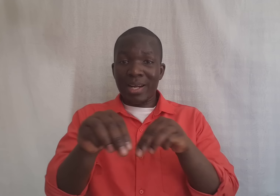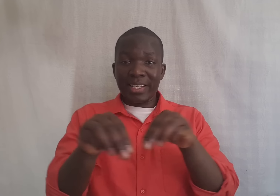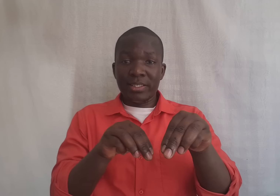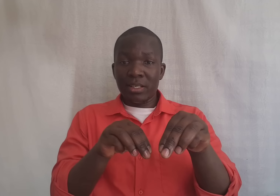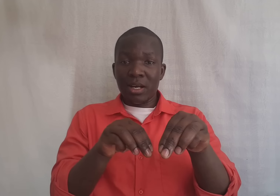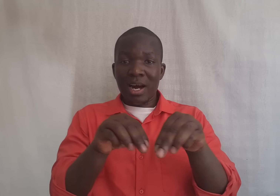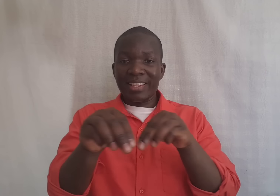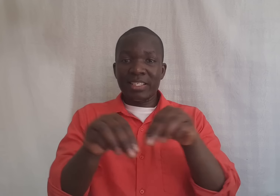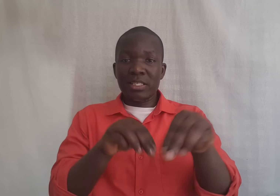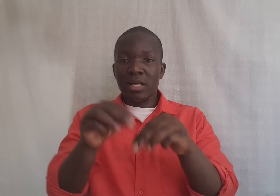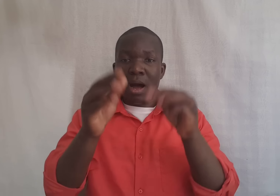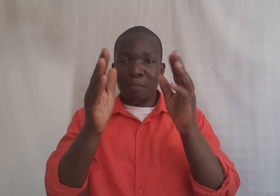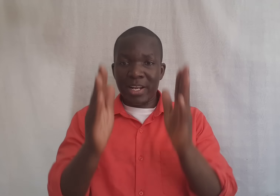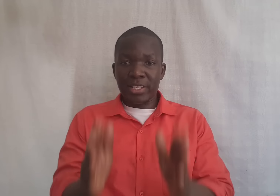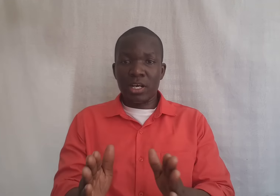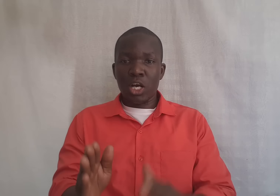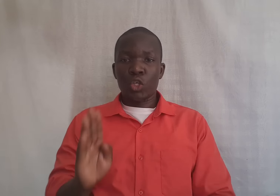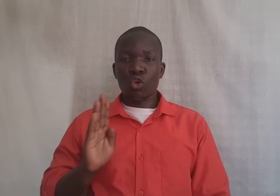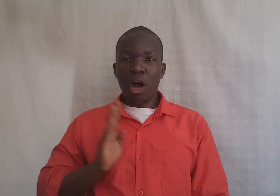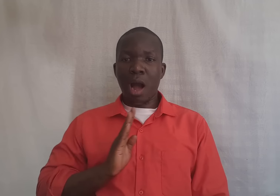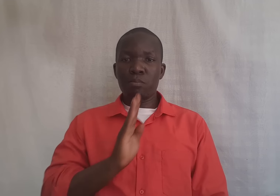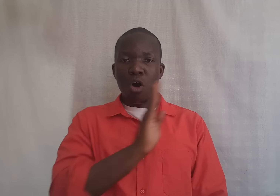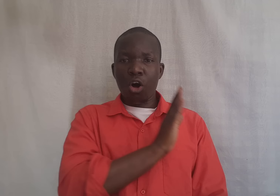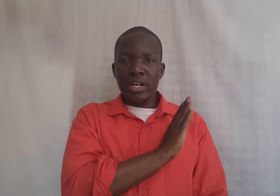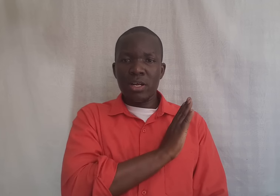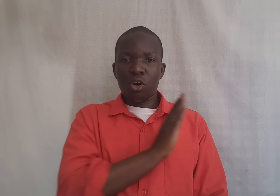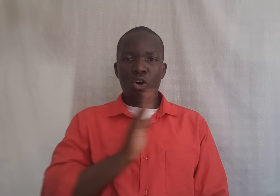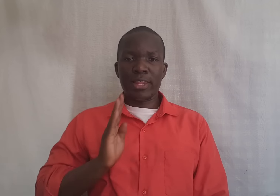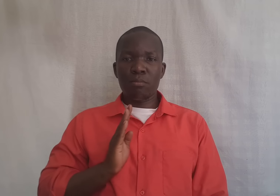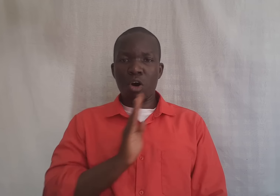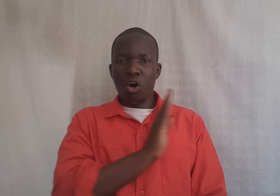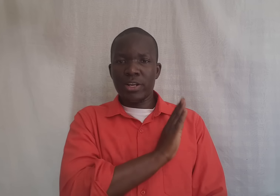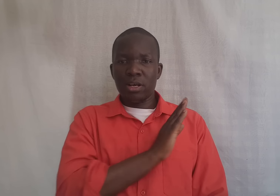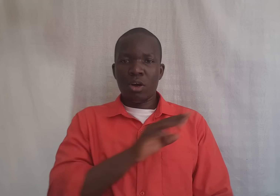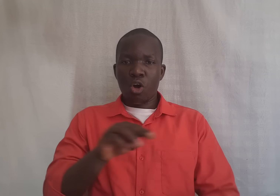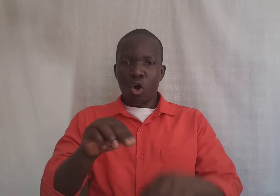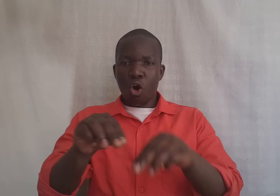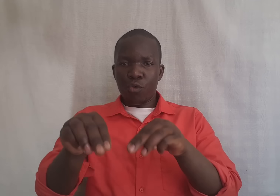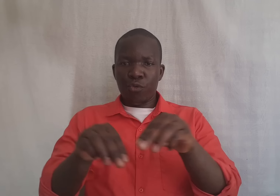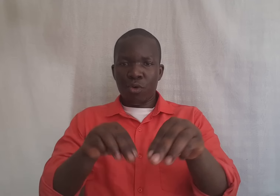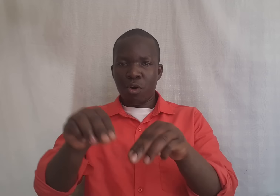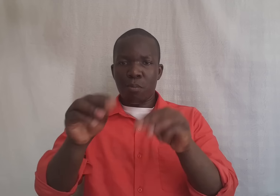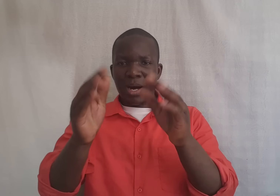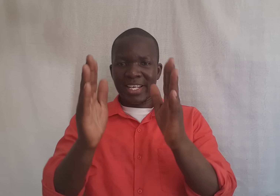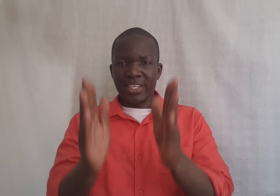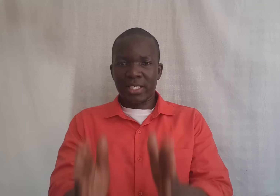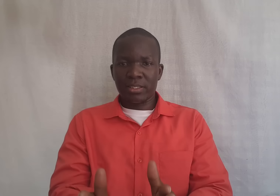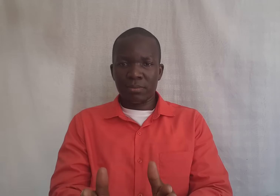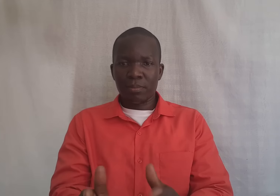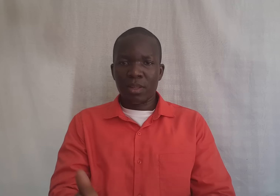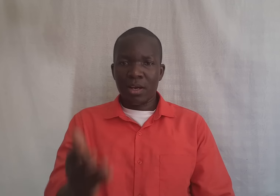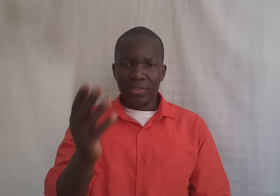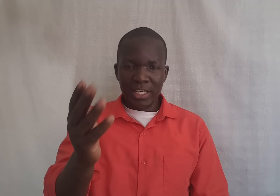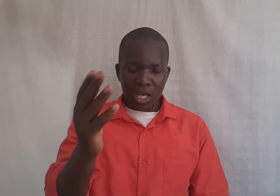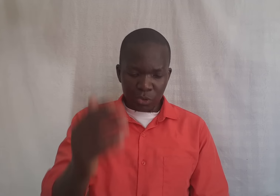manage. And this is a manager. So a board or the board of managers. That's how we